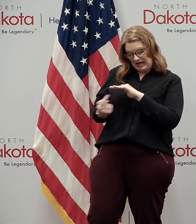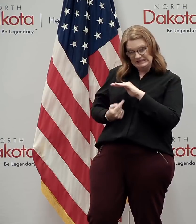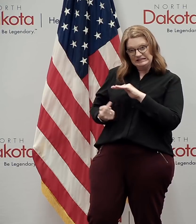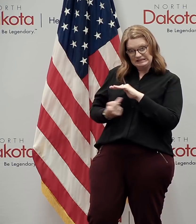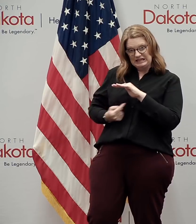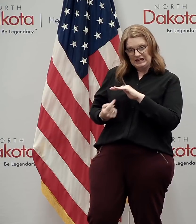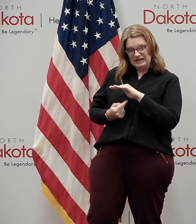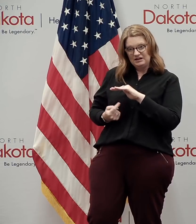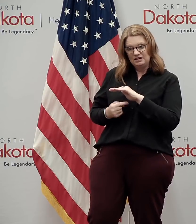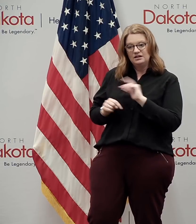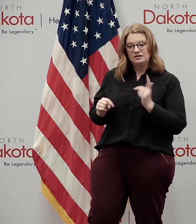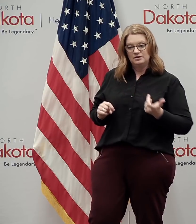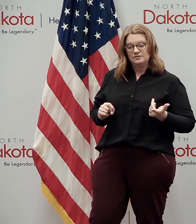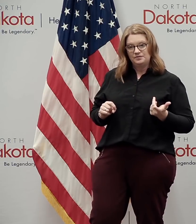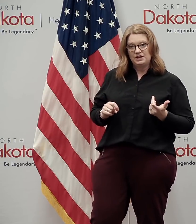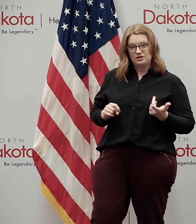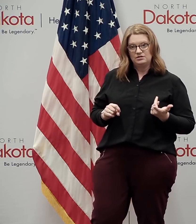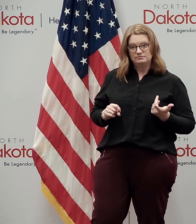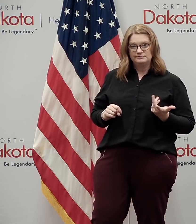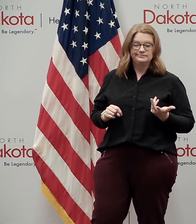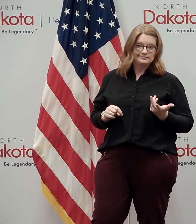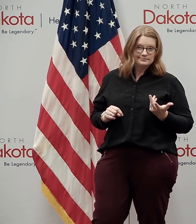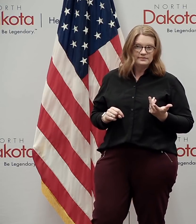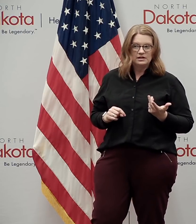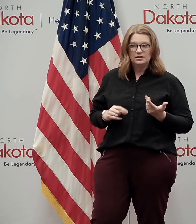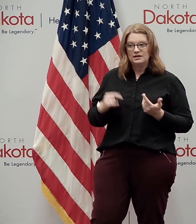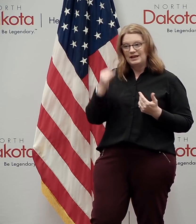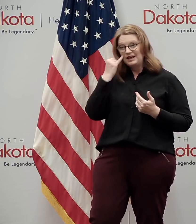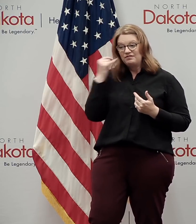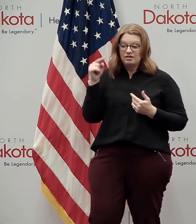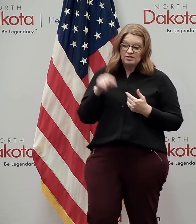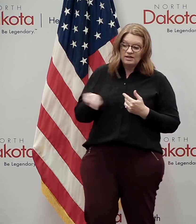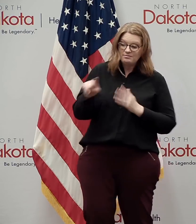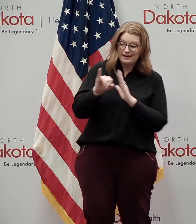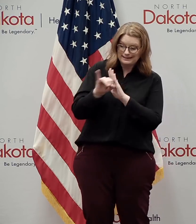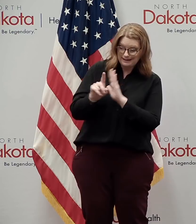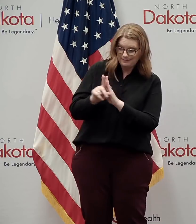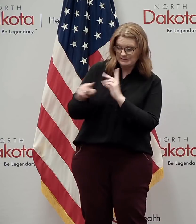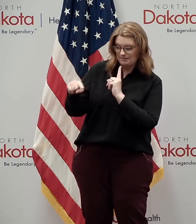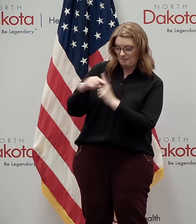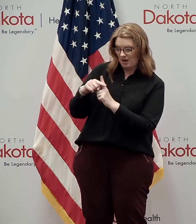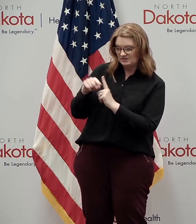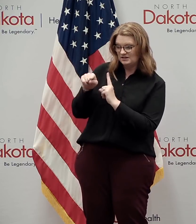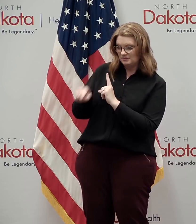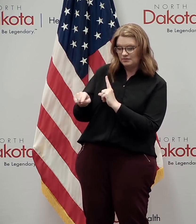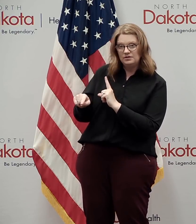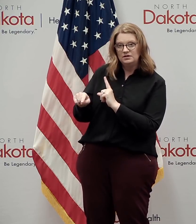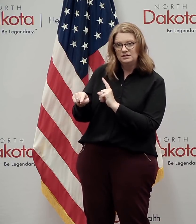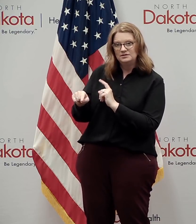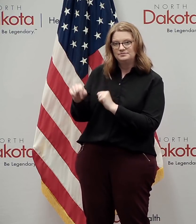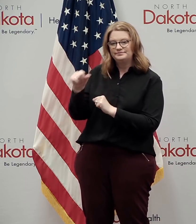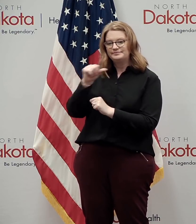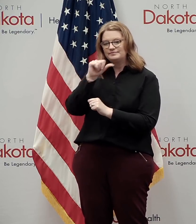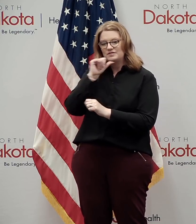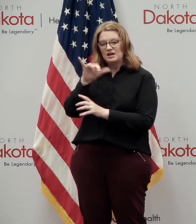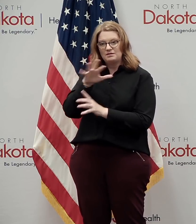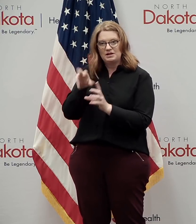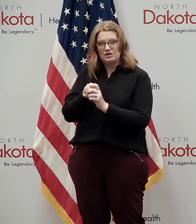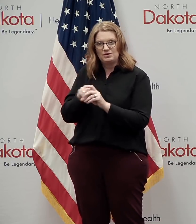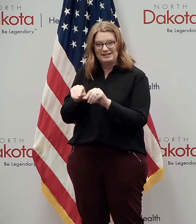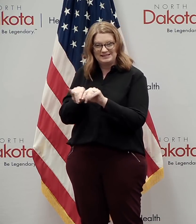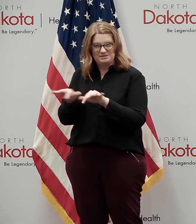transmission state, so that whoever's been identified as a positive and is active will not be part of the